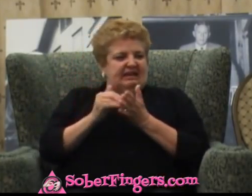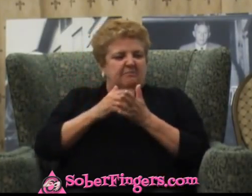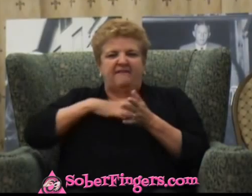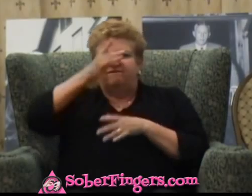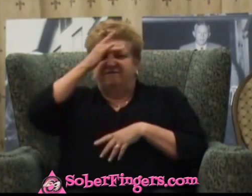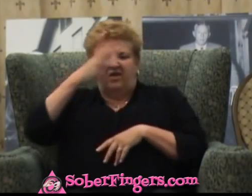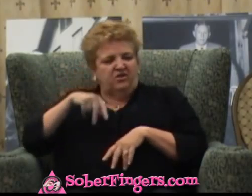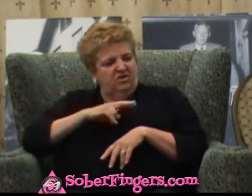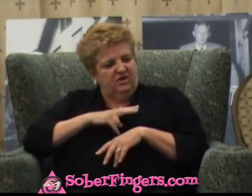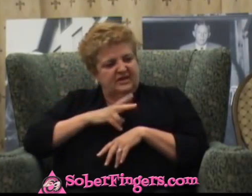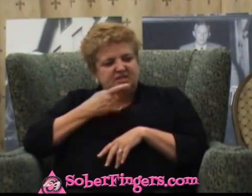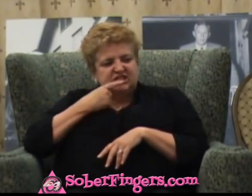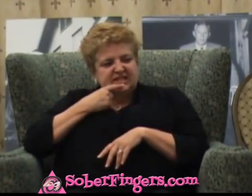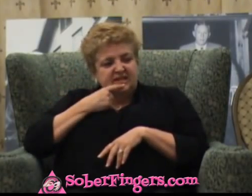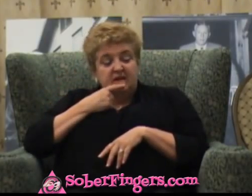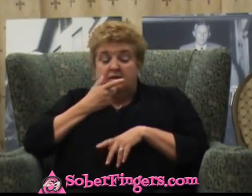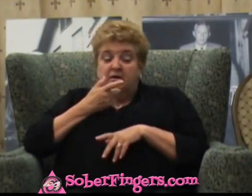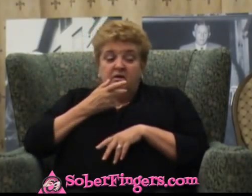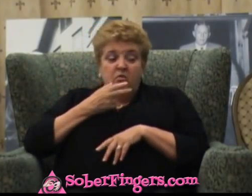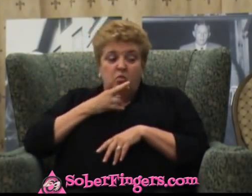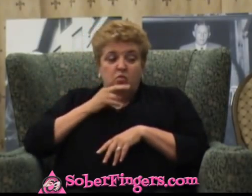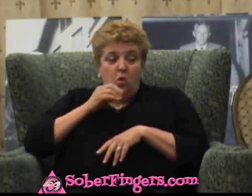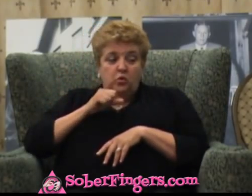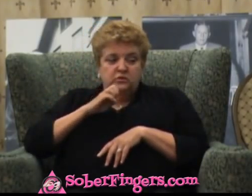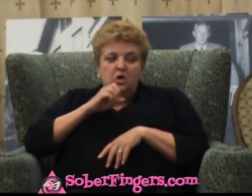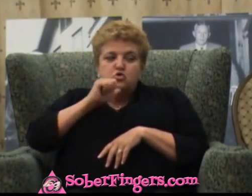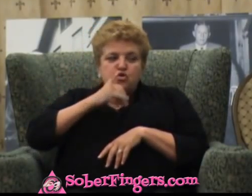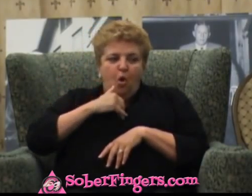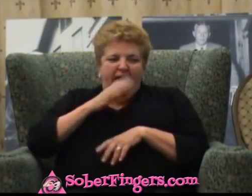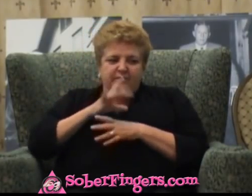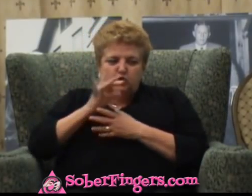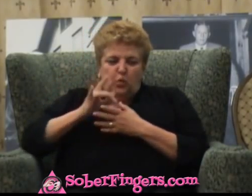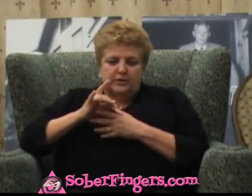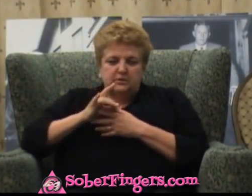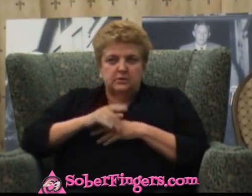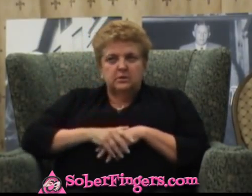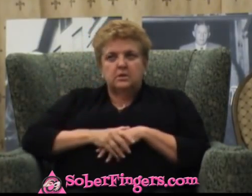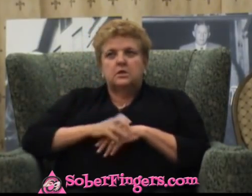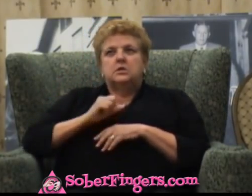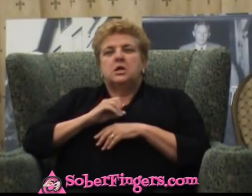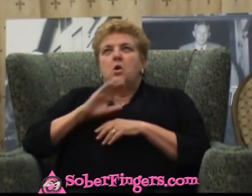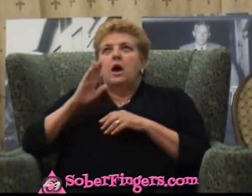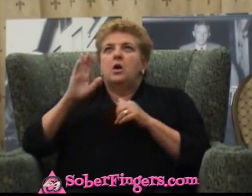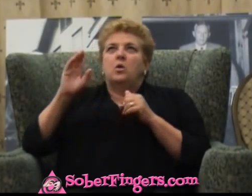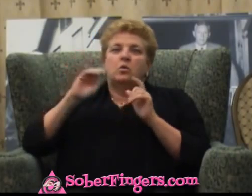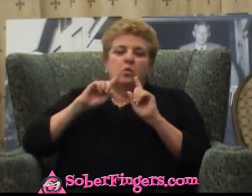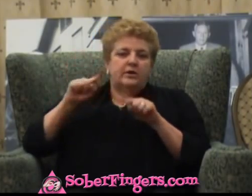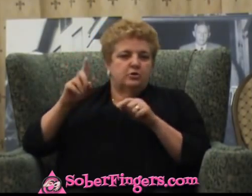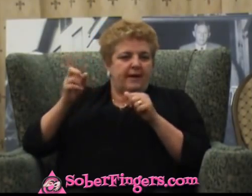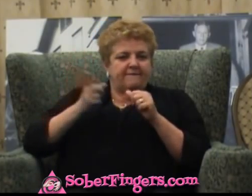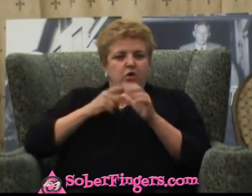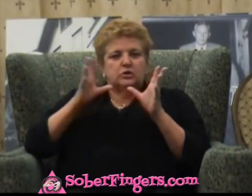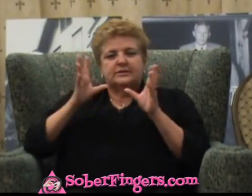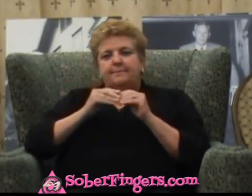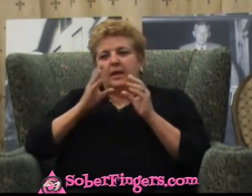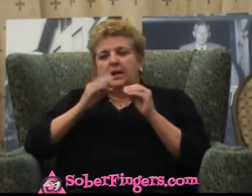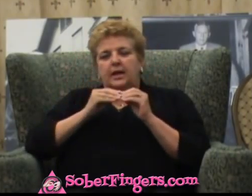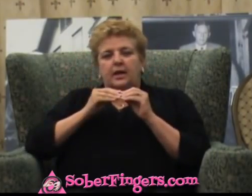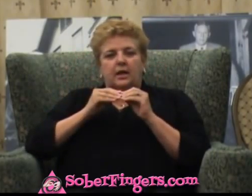have a choice. And I went to my very first meeting of Alcoholics Anonymous in Florida. Couldn't pick my head up, looked at my shoes, cried for 3 weeks, and every day